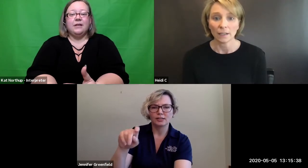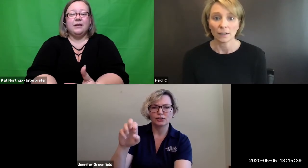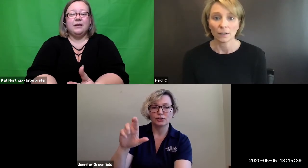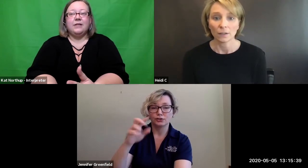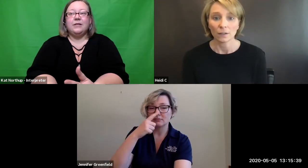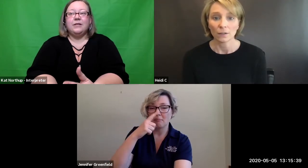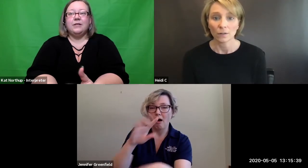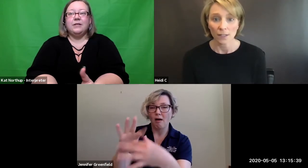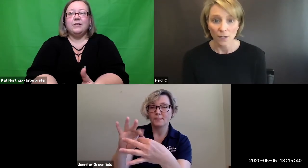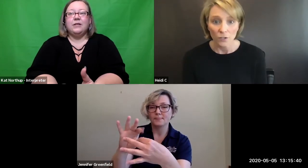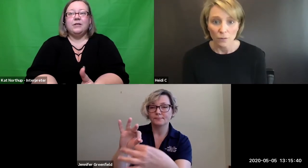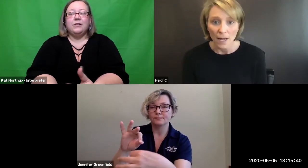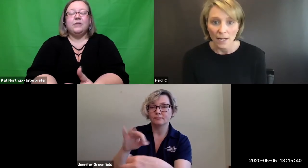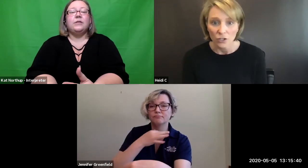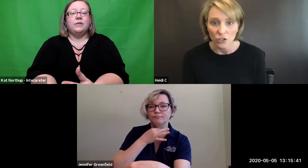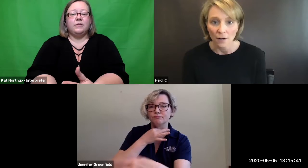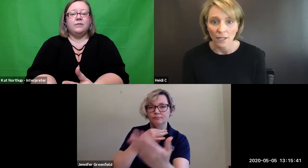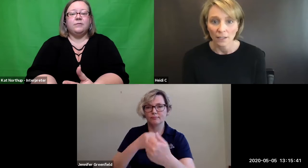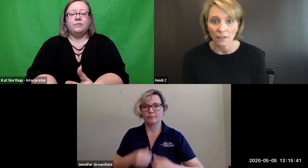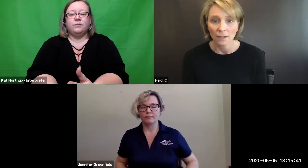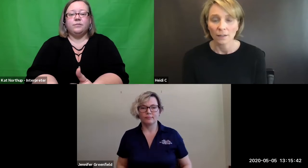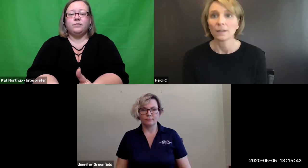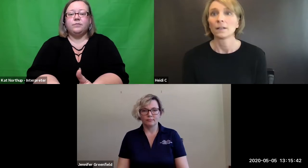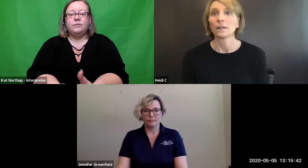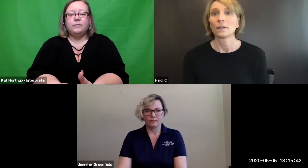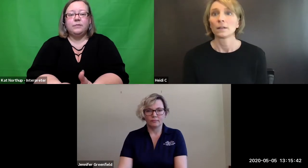Eileen Kraser. Do you mind just sharing?